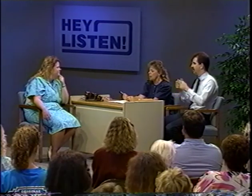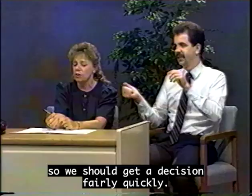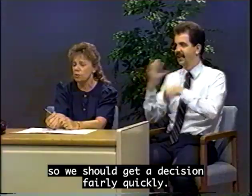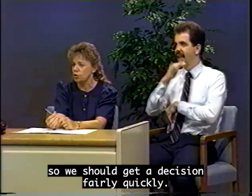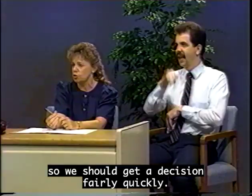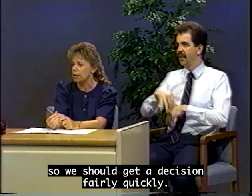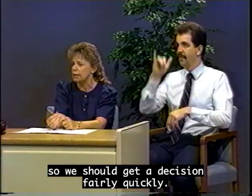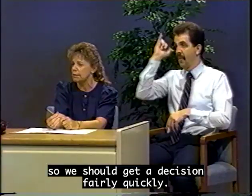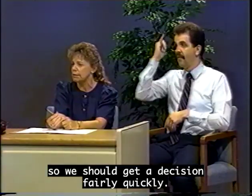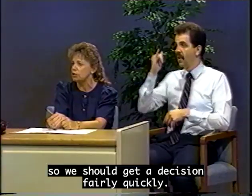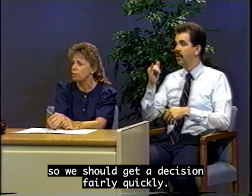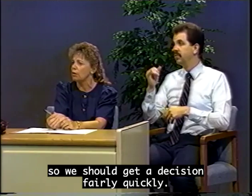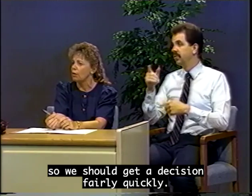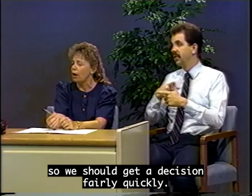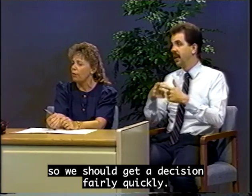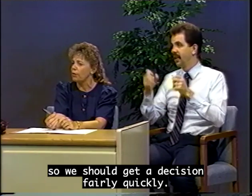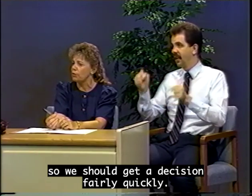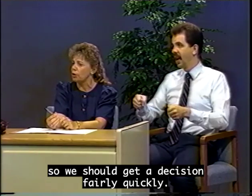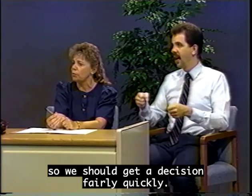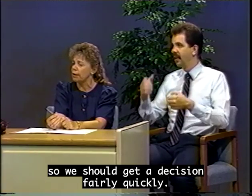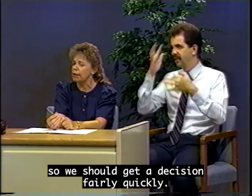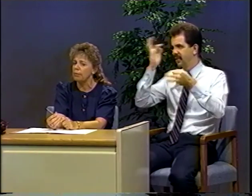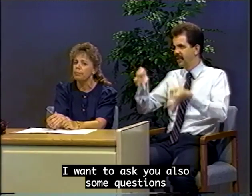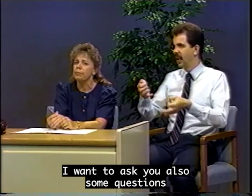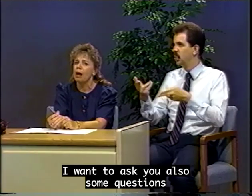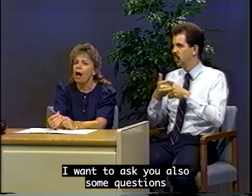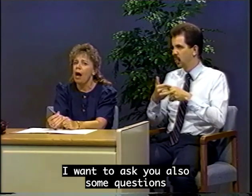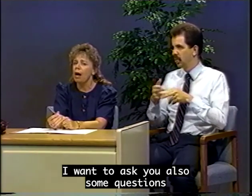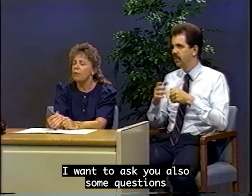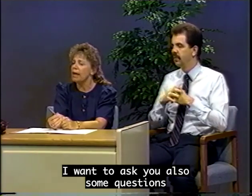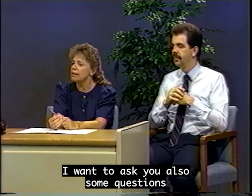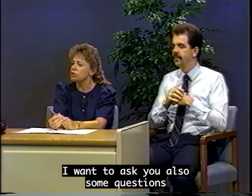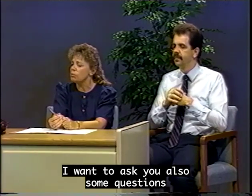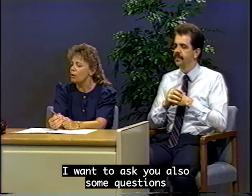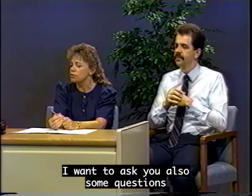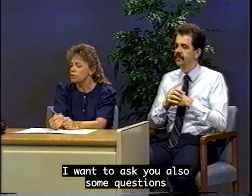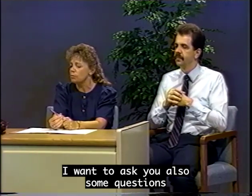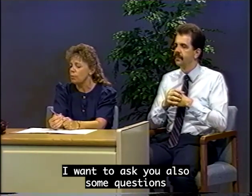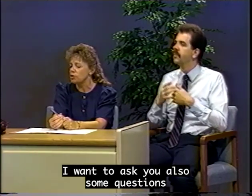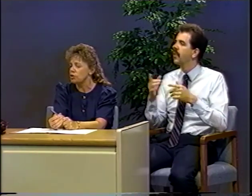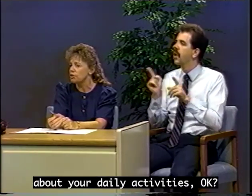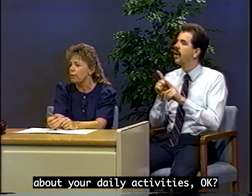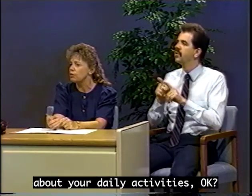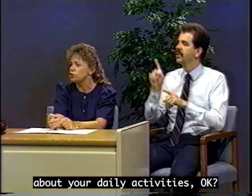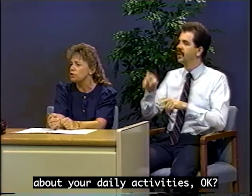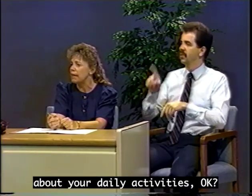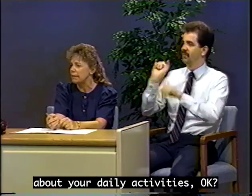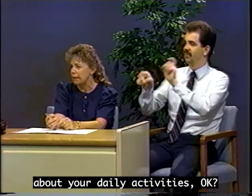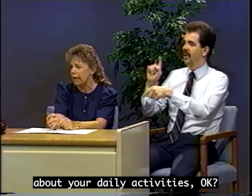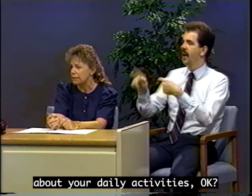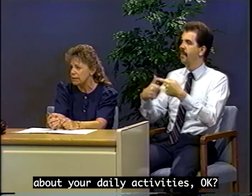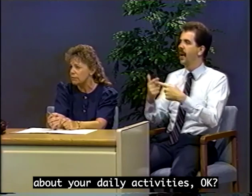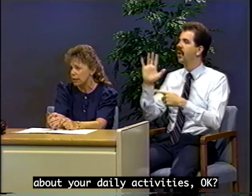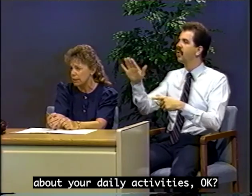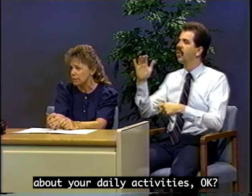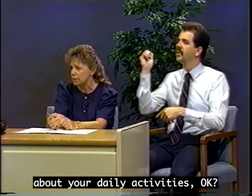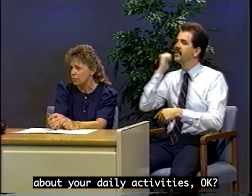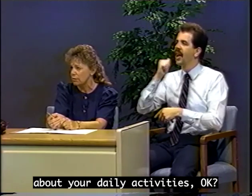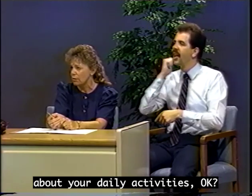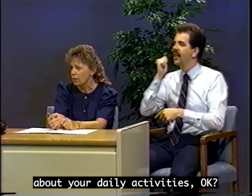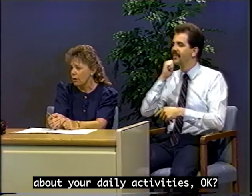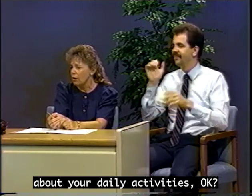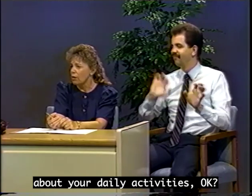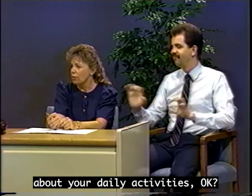Buffalo. So we should get a decision fairly quickly. I want to ask you also some questions about your daily